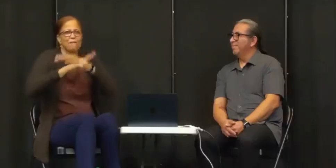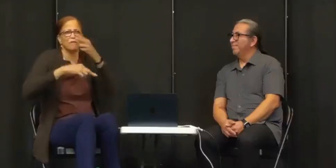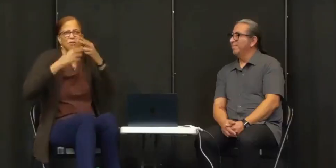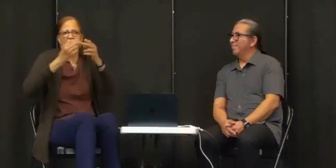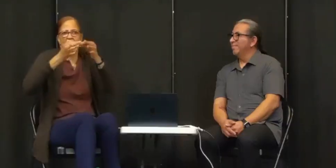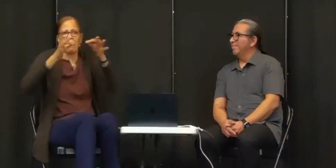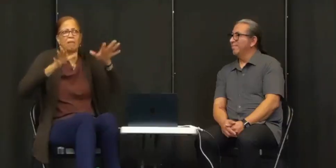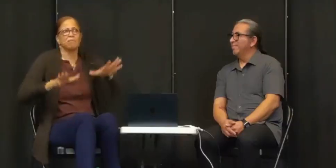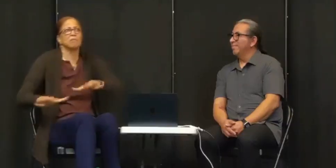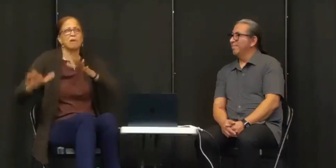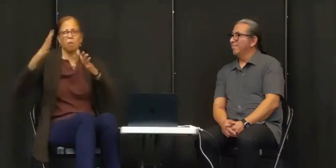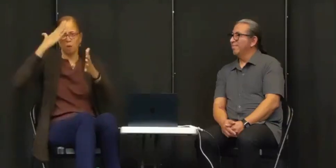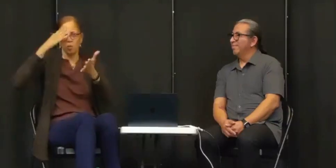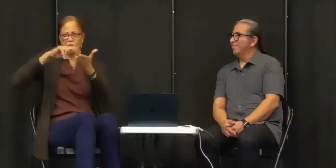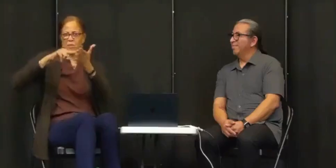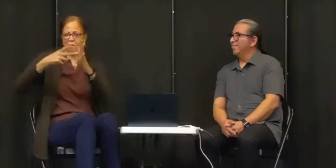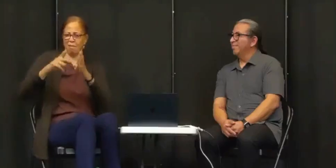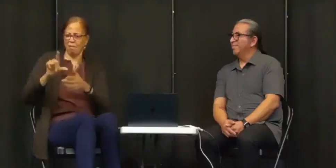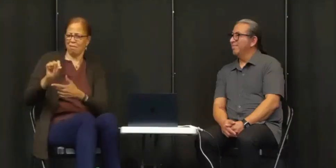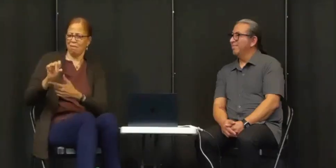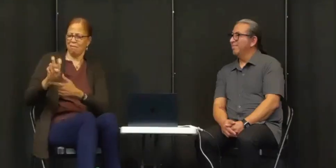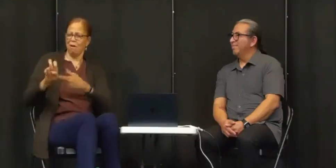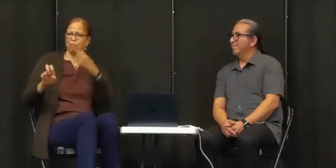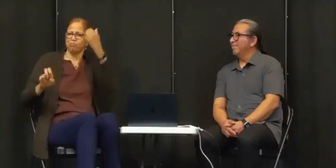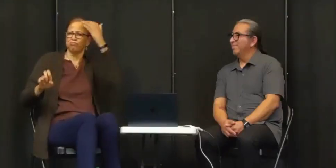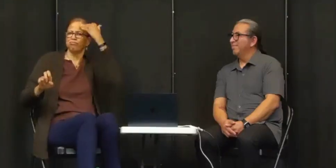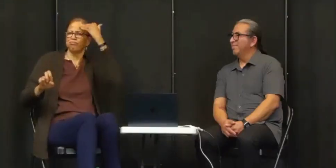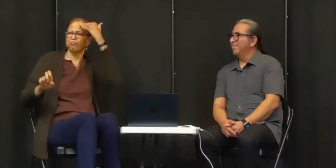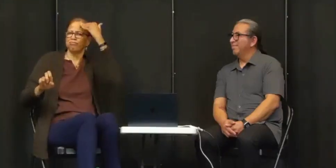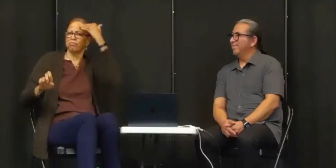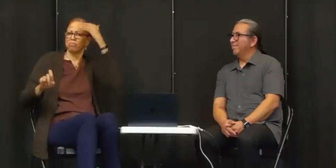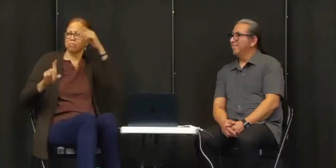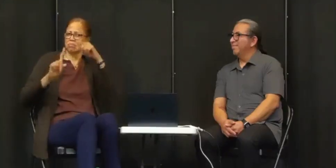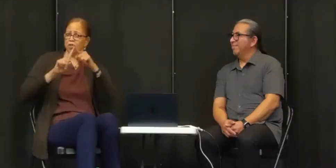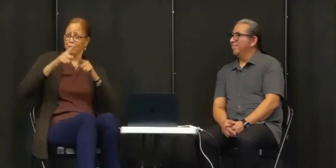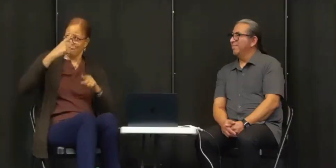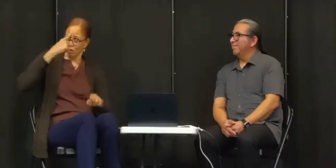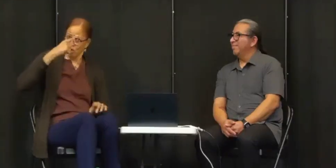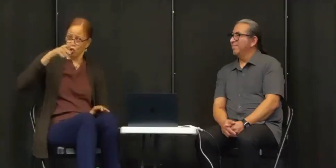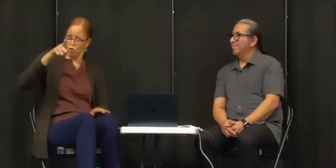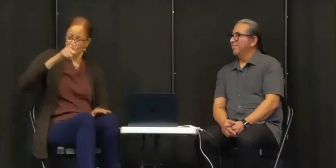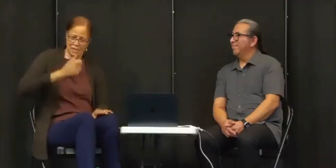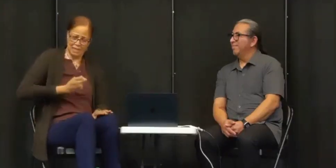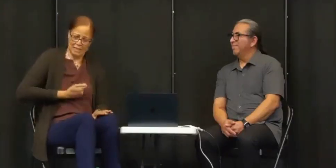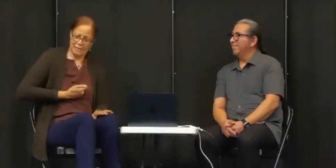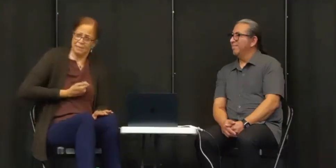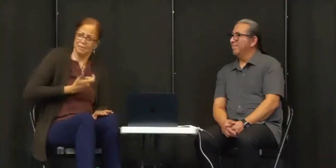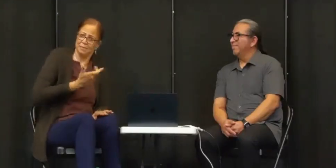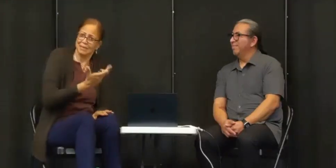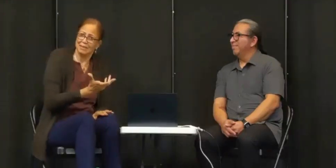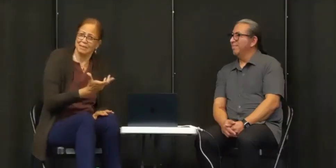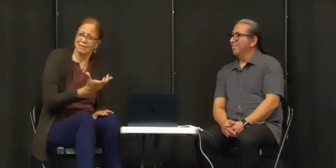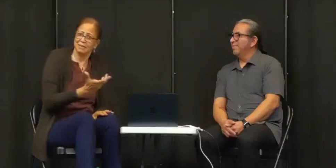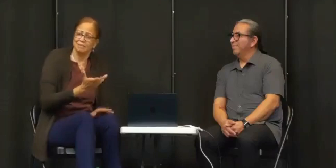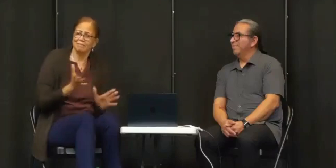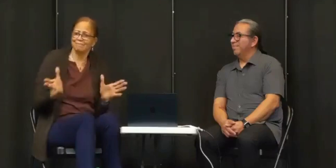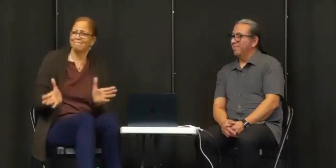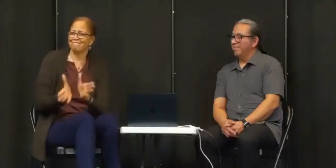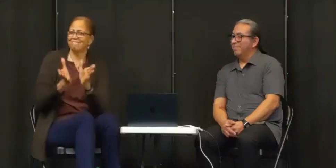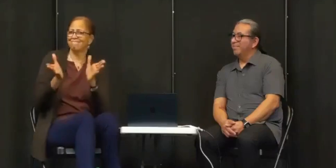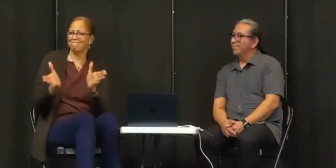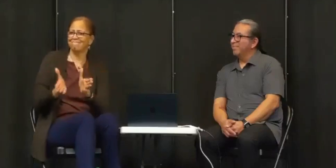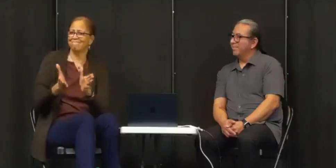you. It's the universal language, right? They're going to know what you mean. Love is universal. So you have